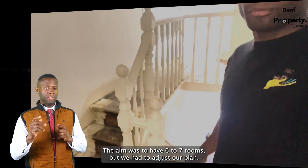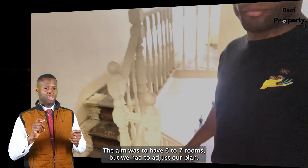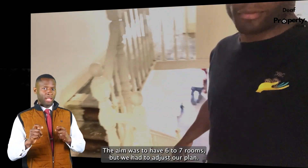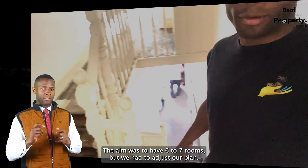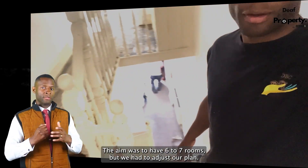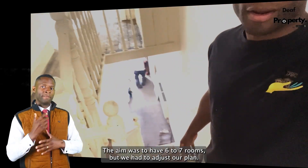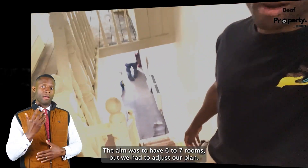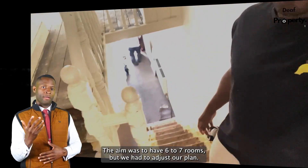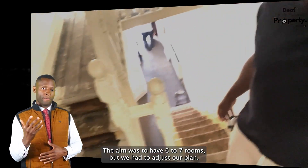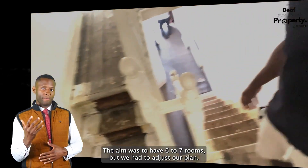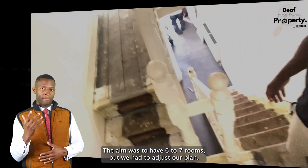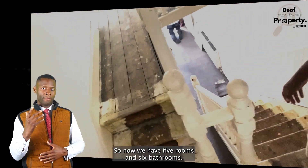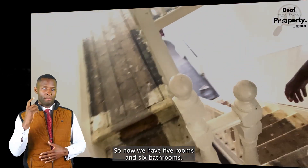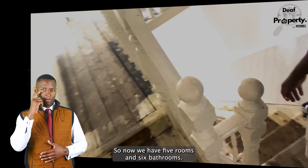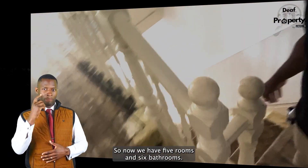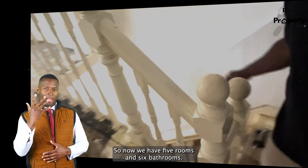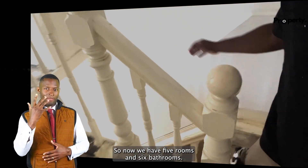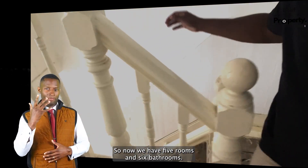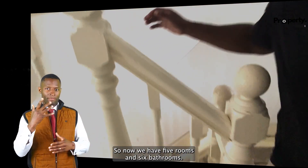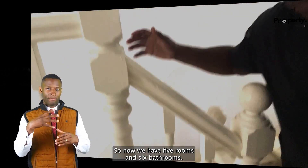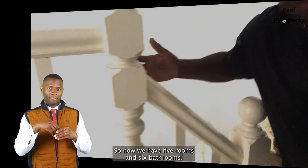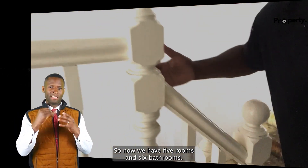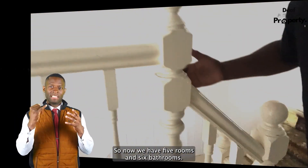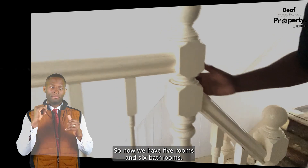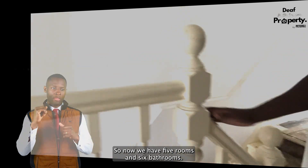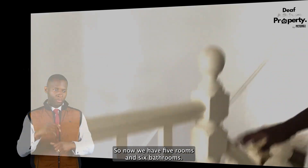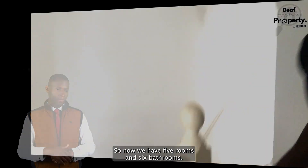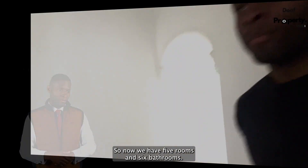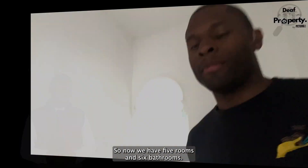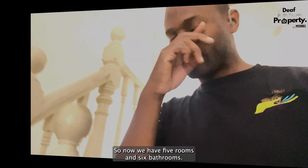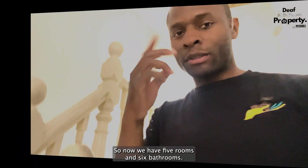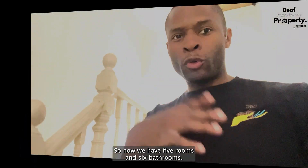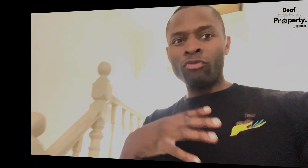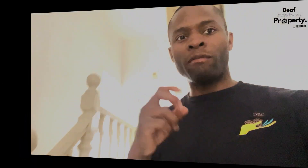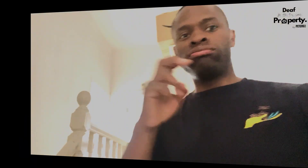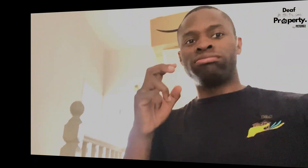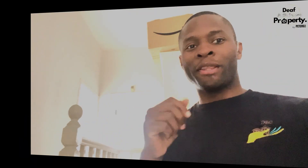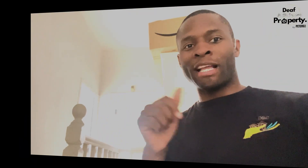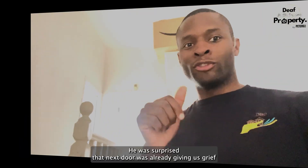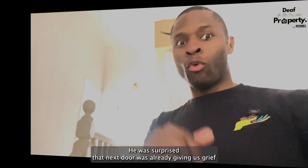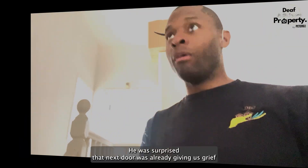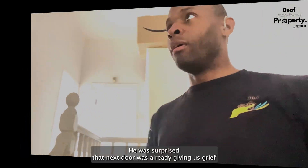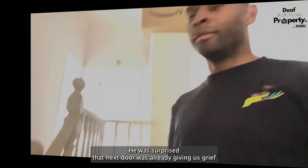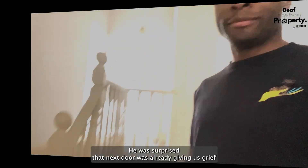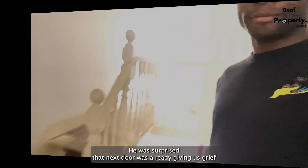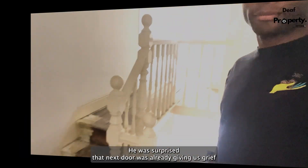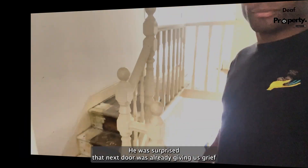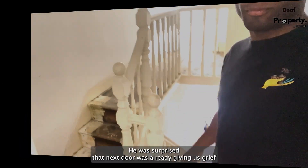rooms, but we had to adjust our plan. So now we have 5 rooms and 6 bathrooms. We were surprised that next door was already